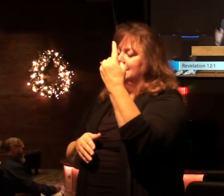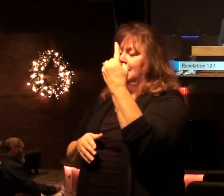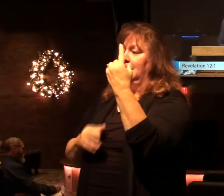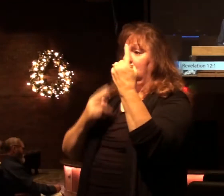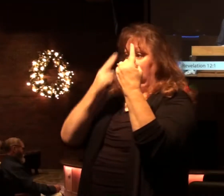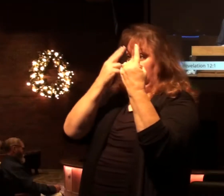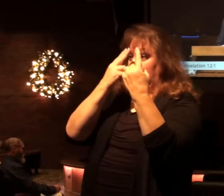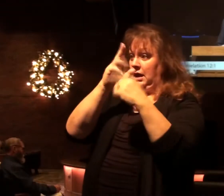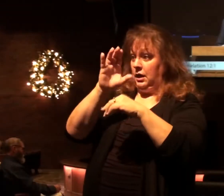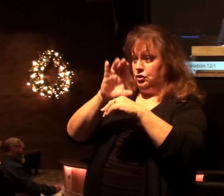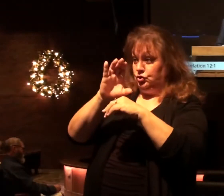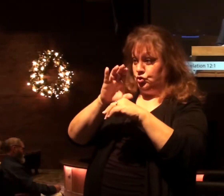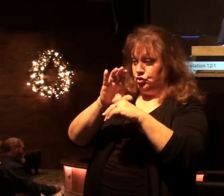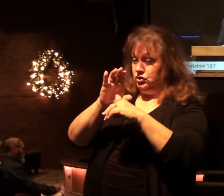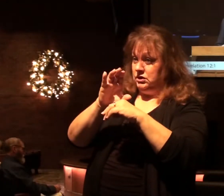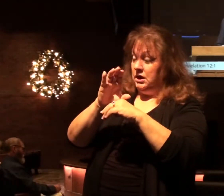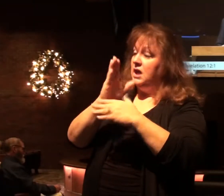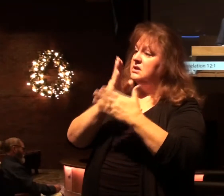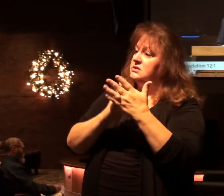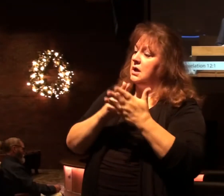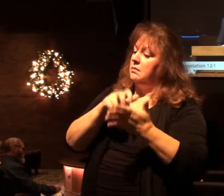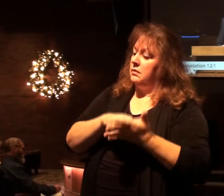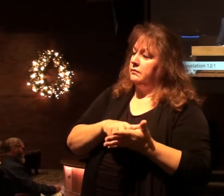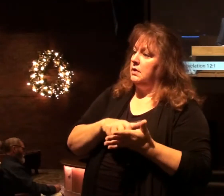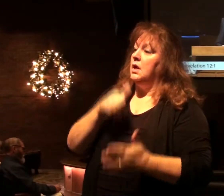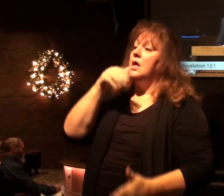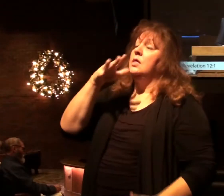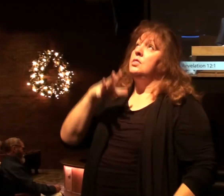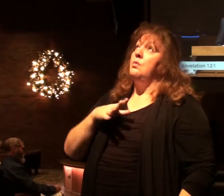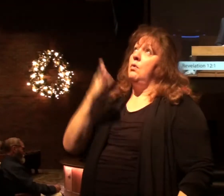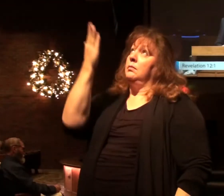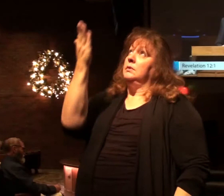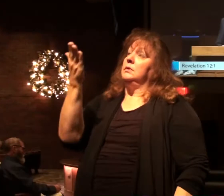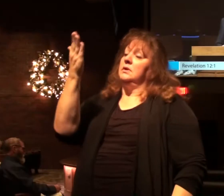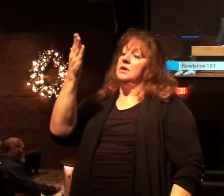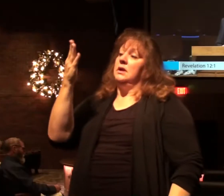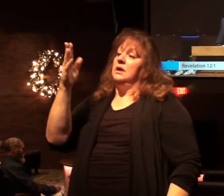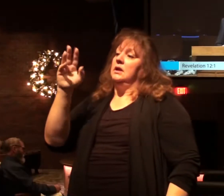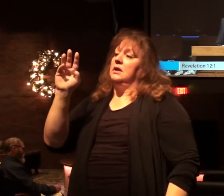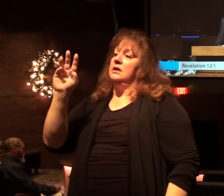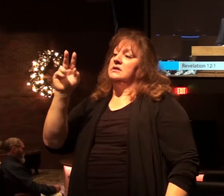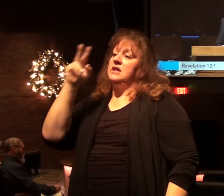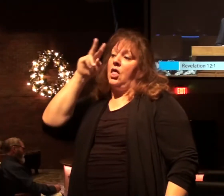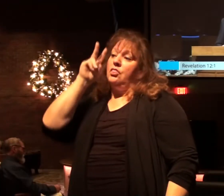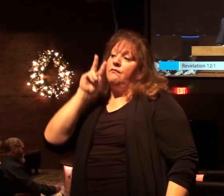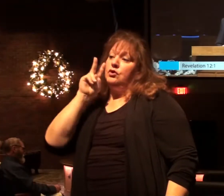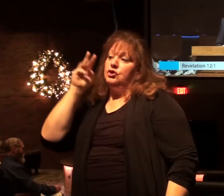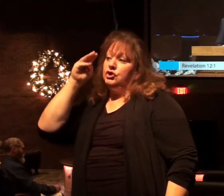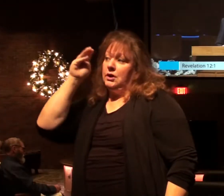the Roman Catholic Church and some Protestants, is that the woman here is the Virgin Mary.